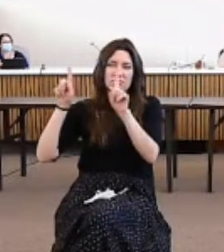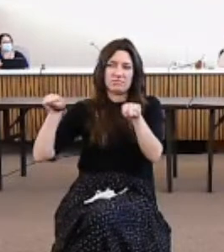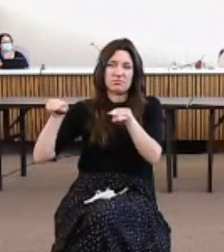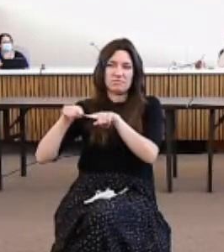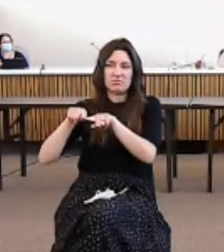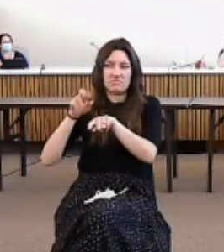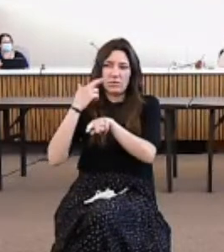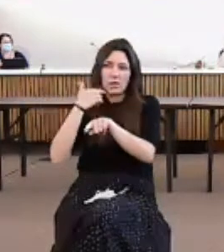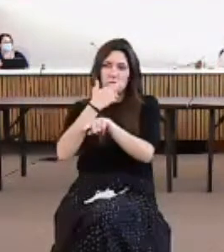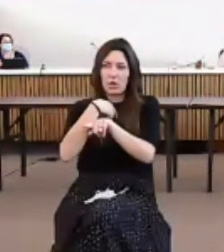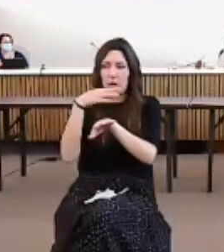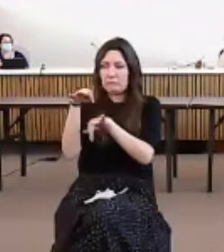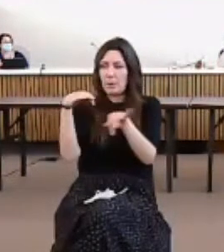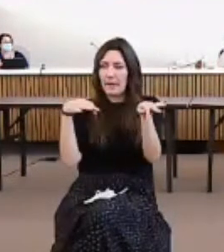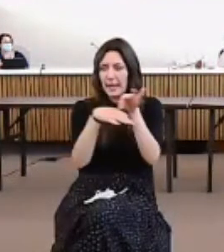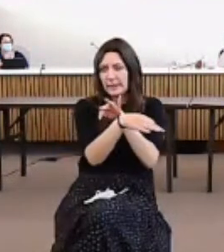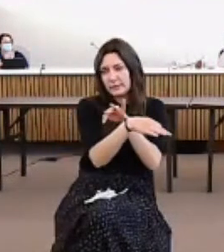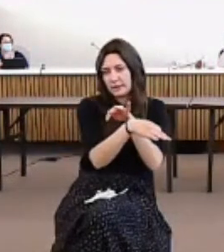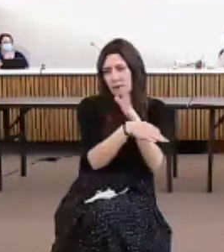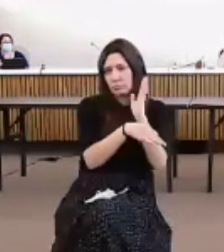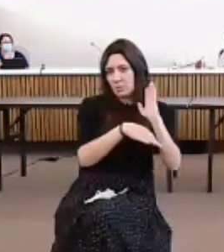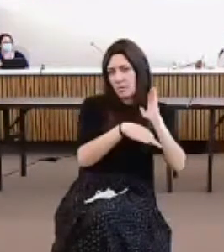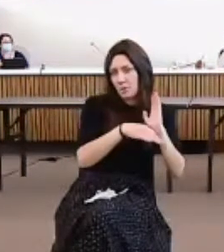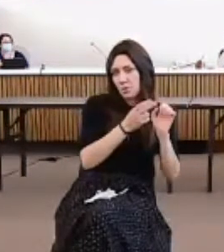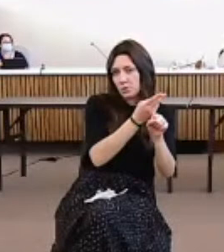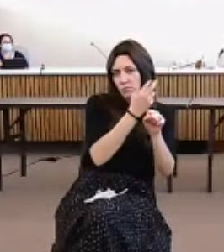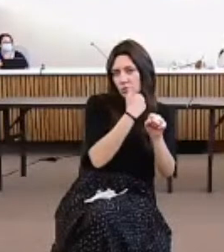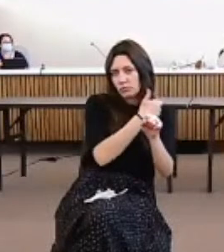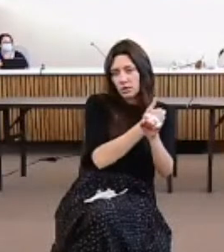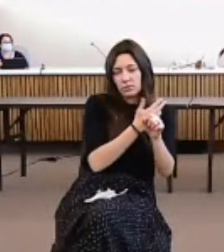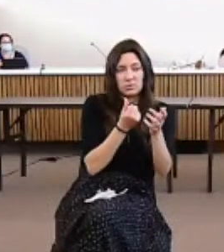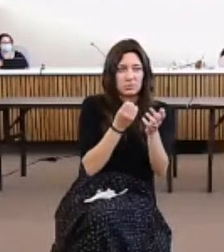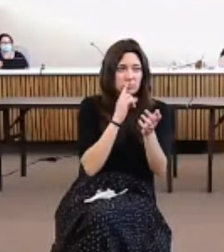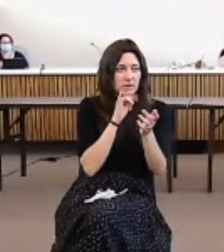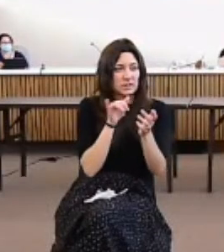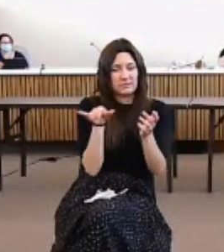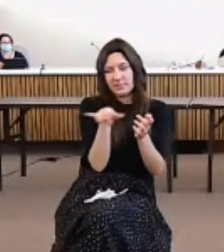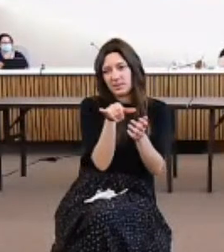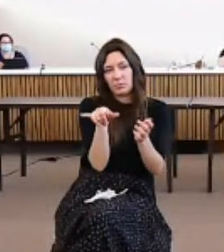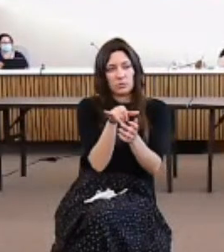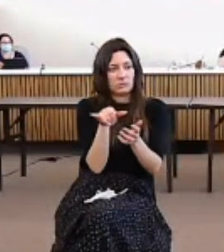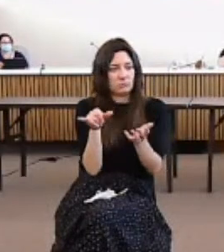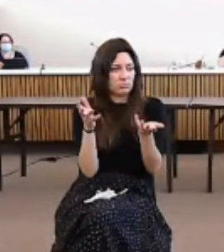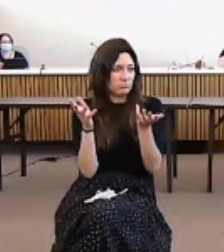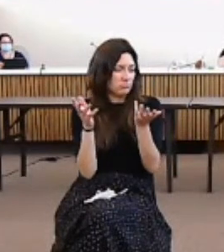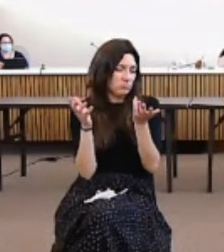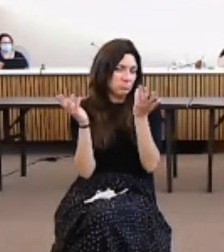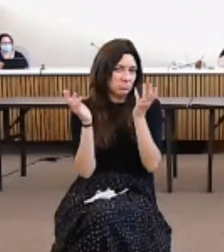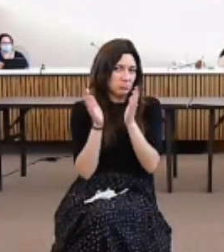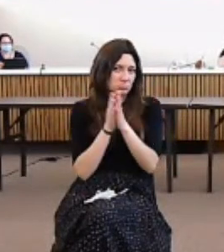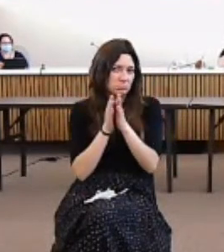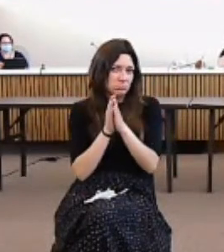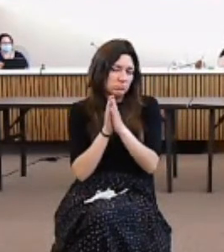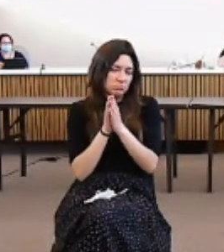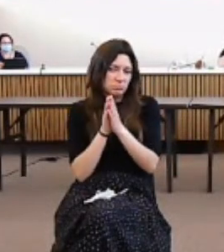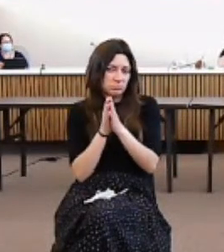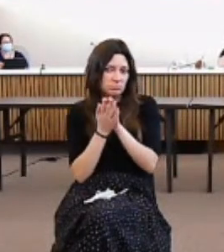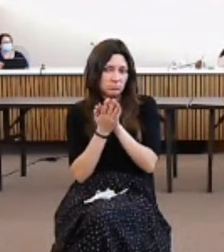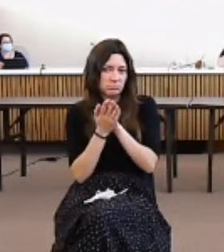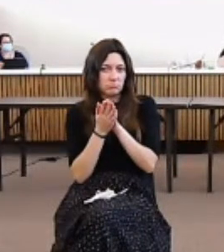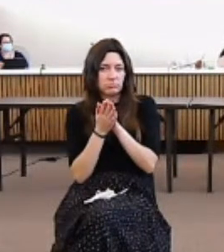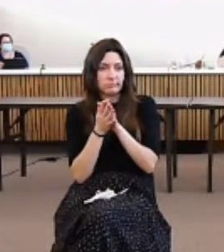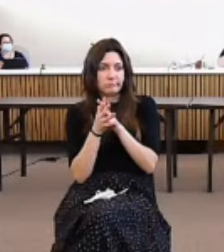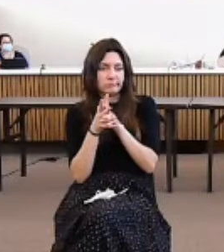taking the place of a similar existing use. So you're not seeing a lot of the similar, you know, lengthy traffic reports and things like that you might see